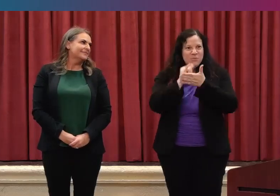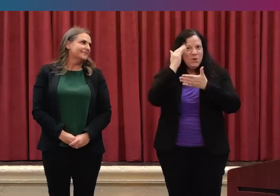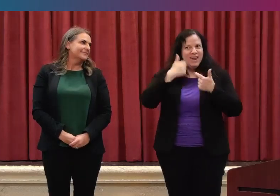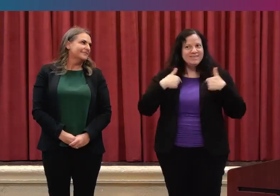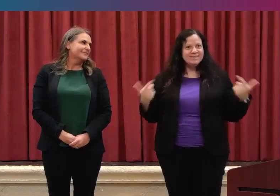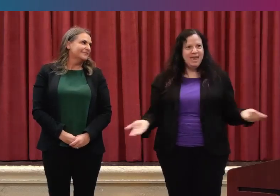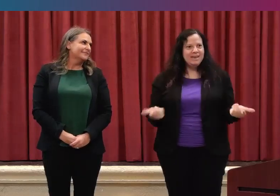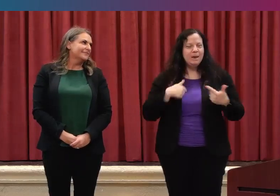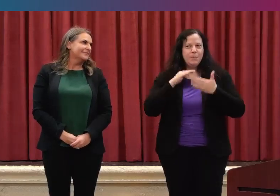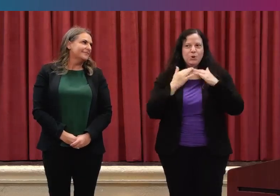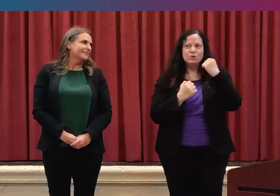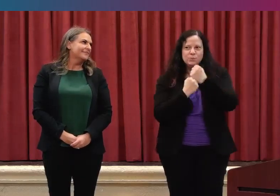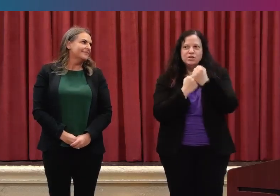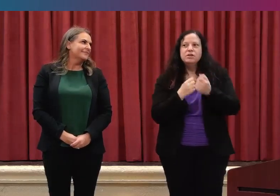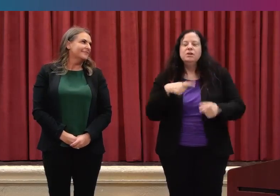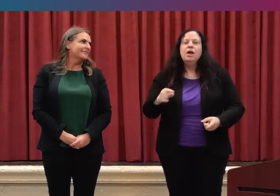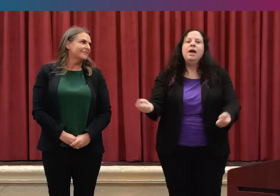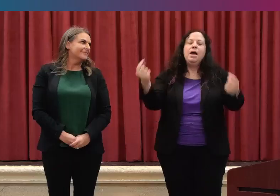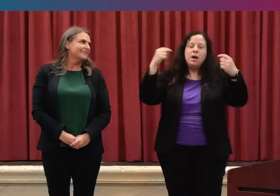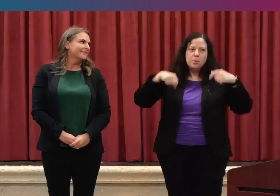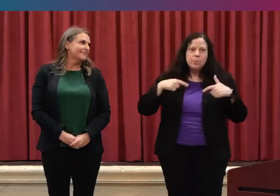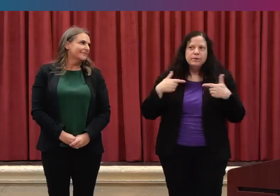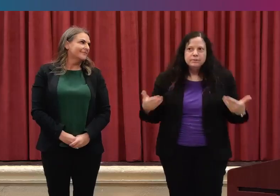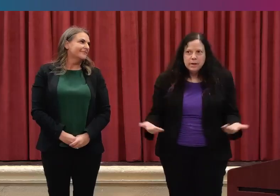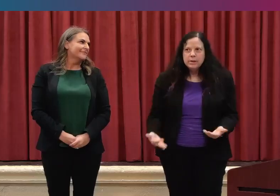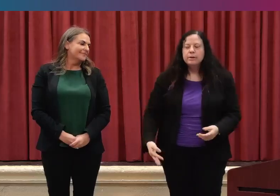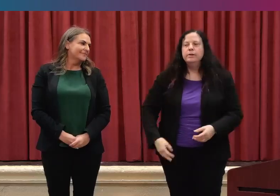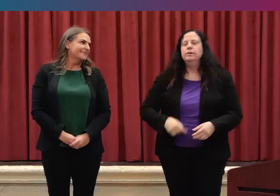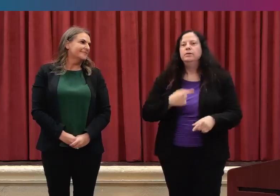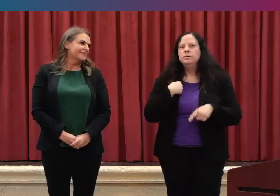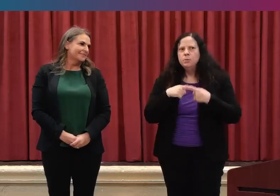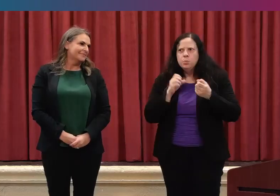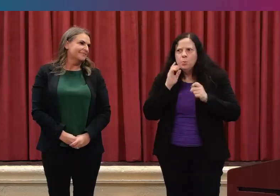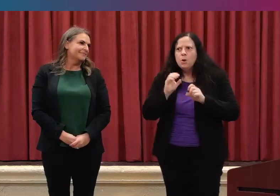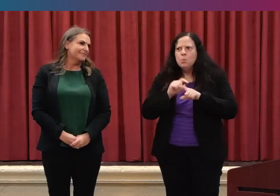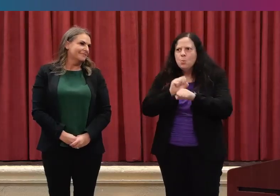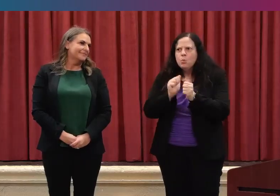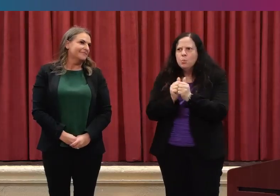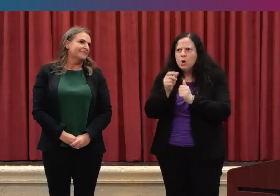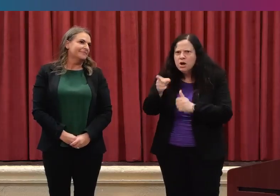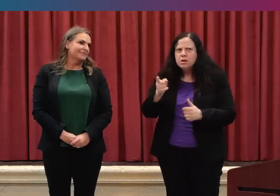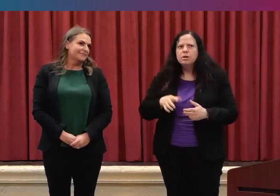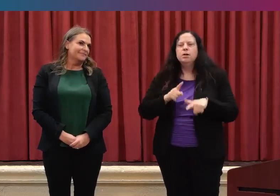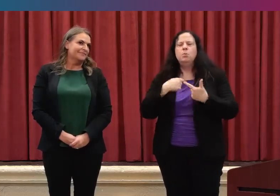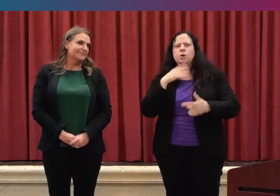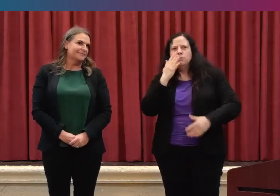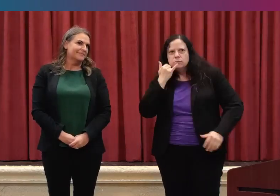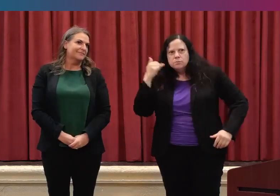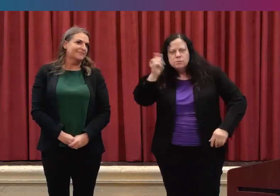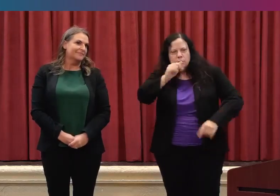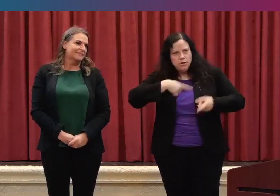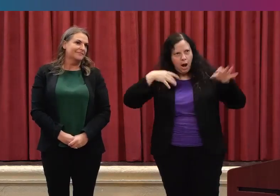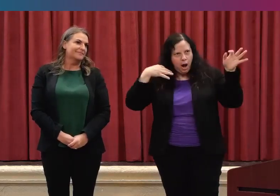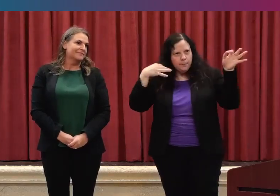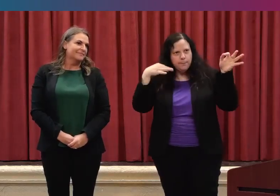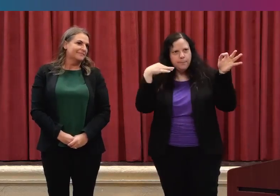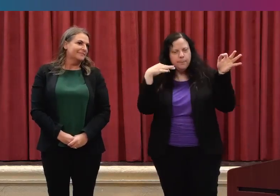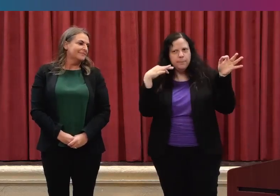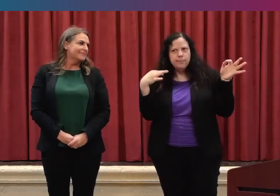to do. That's why we're here as a community advocate. Come here, talk with me, we'll work with you, we'll call and